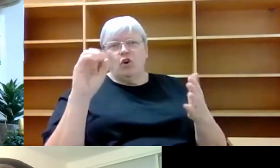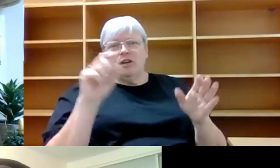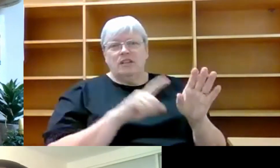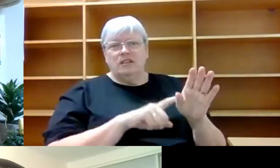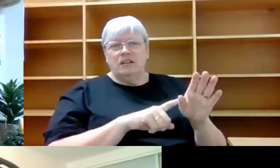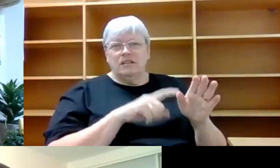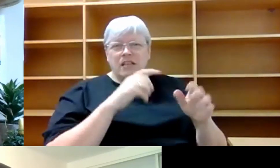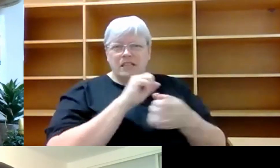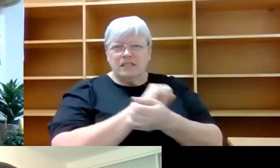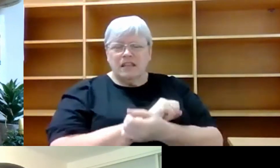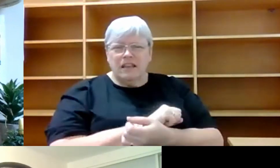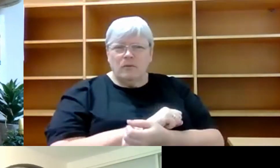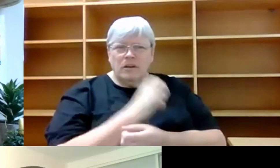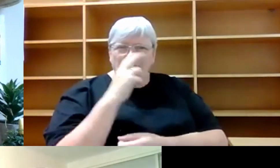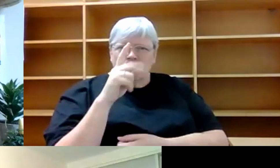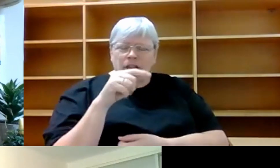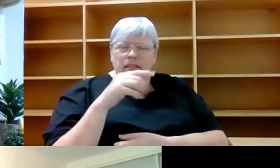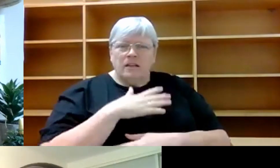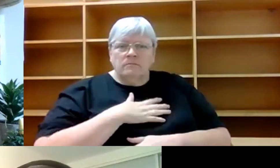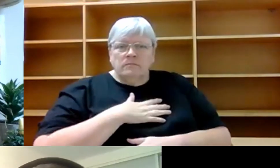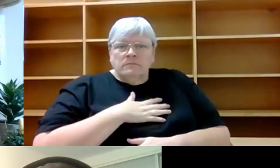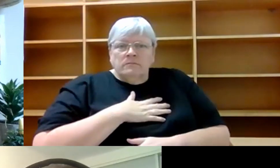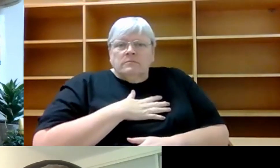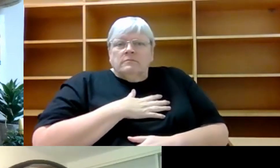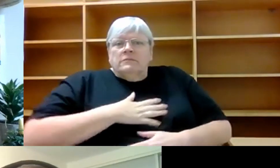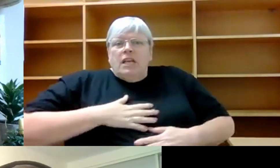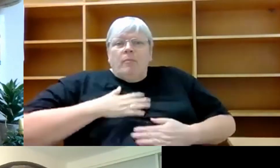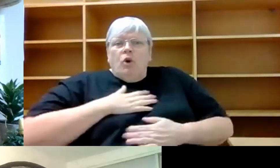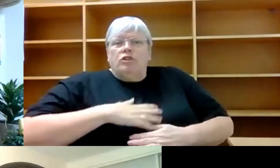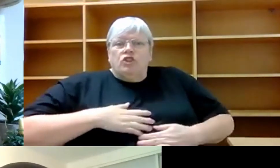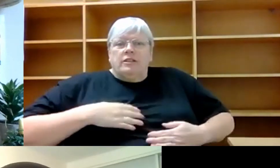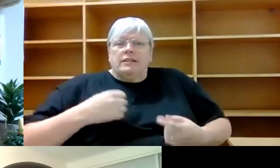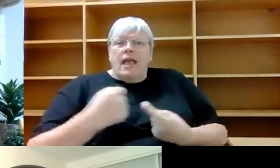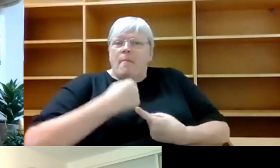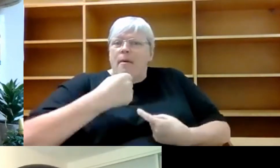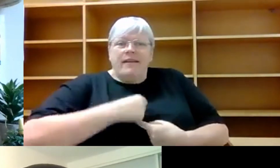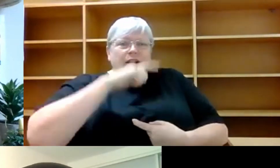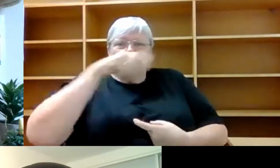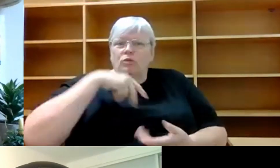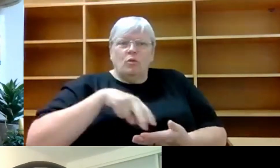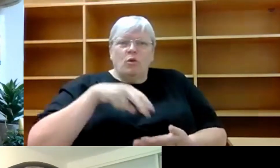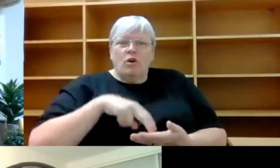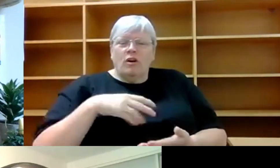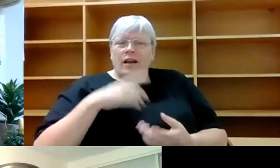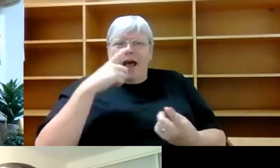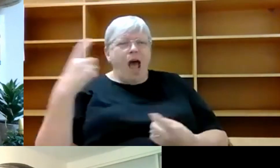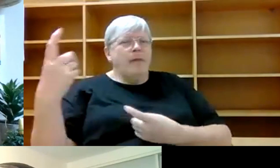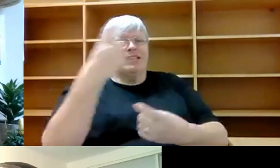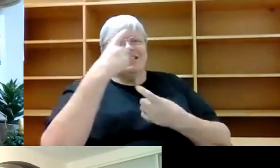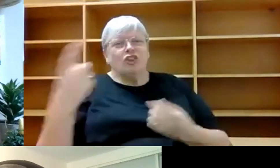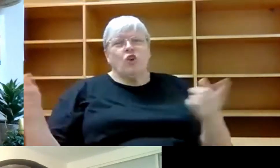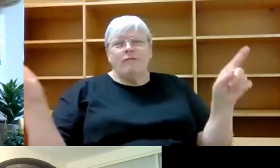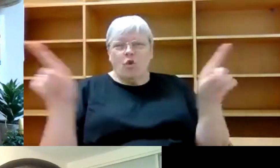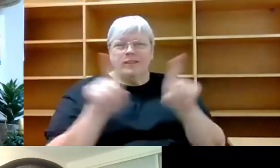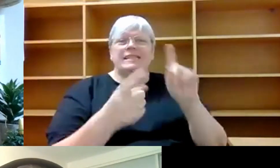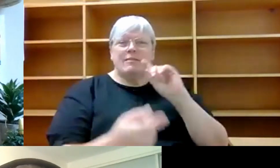out of my seat because I was impacted by the emotion of it all. And I guess I was searching for that same kind of reaction